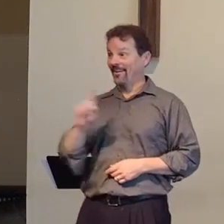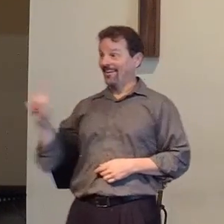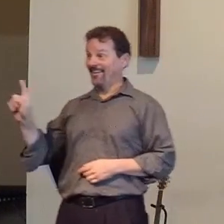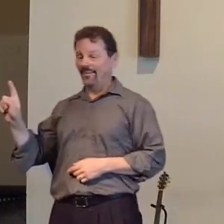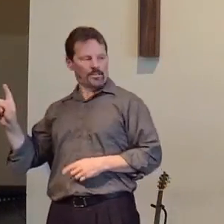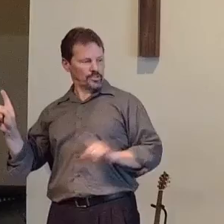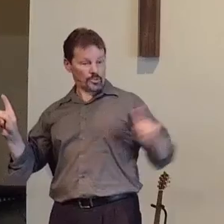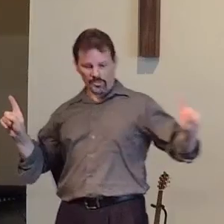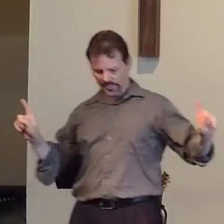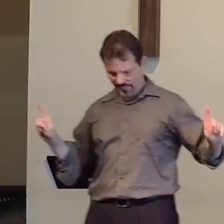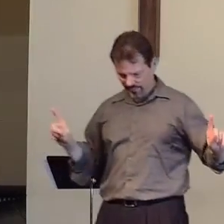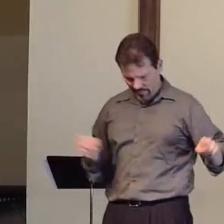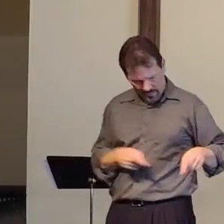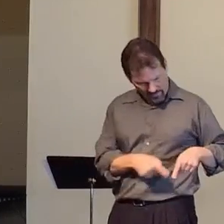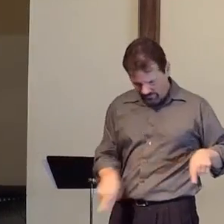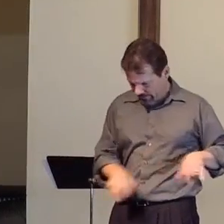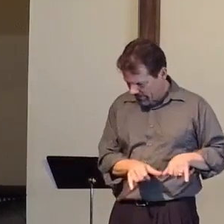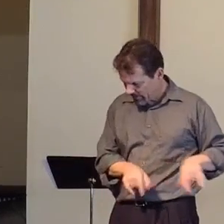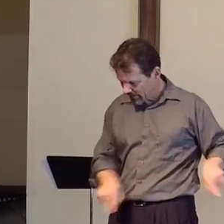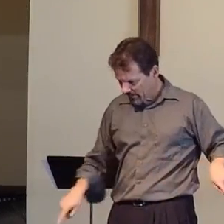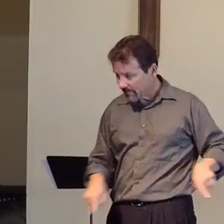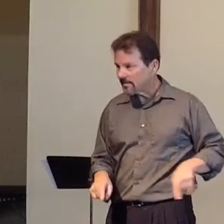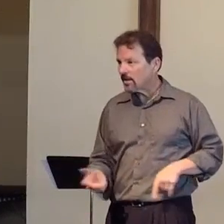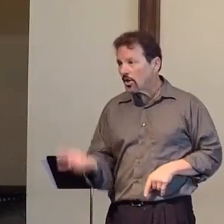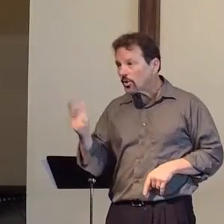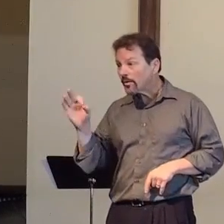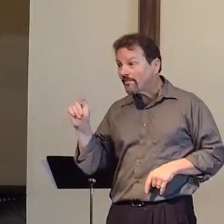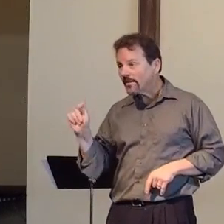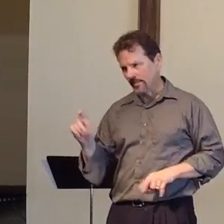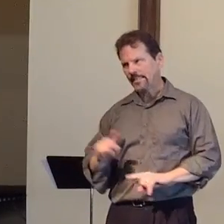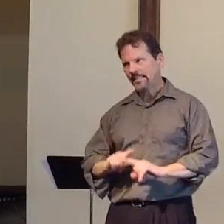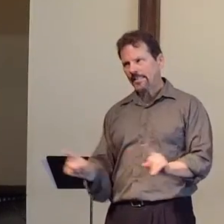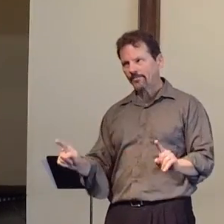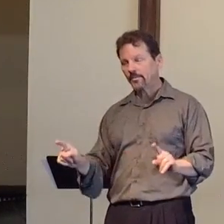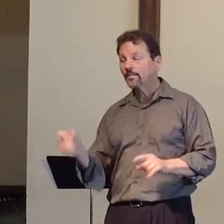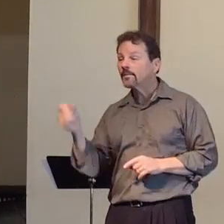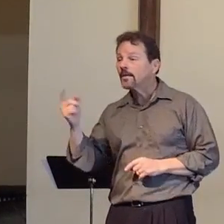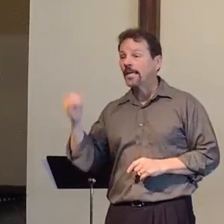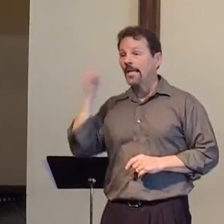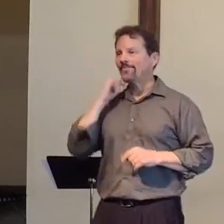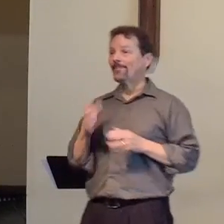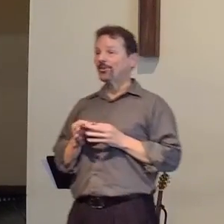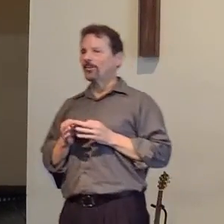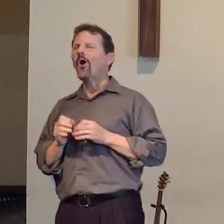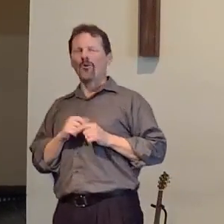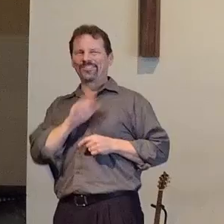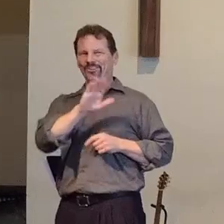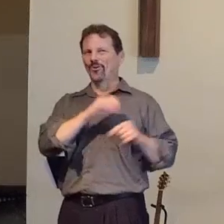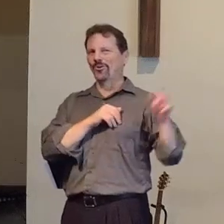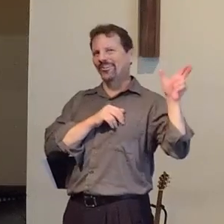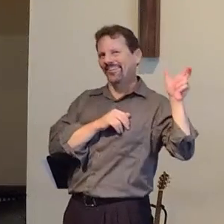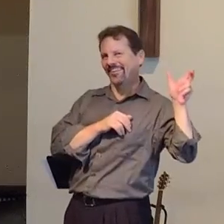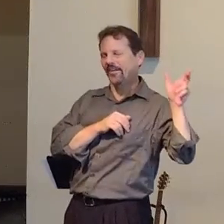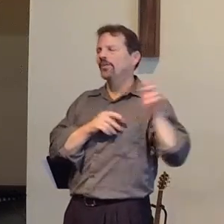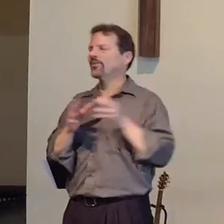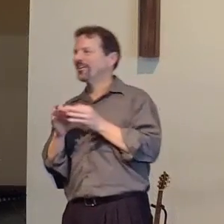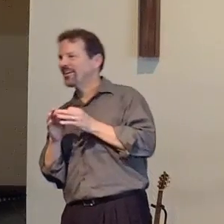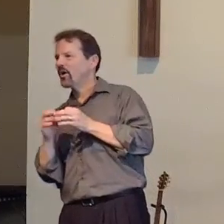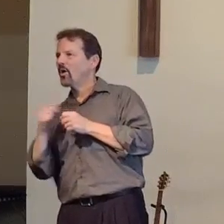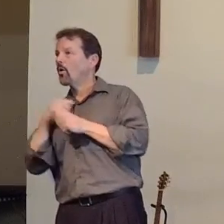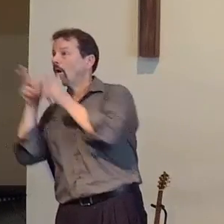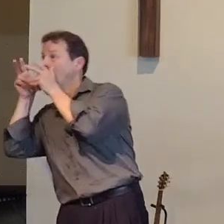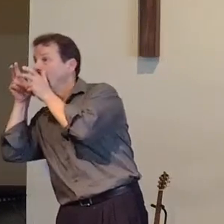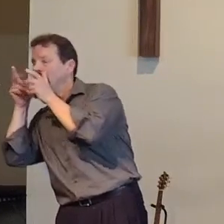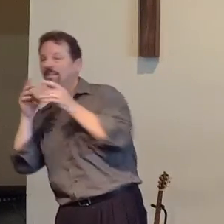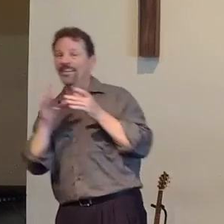difference. Especially when you're the one who has to be generating the comments and the commentary, and you can't just be interpreting for somebody else, which is where